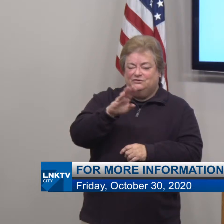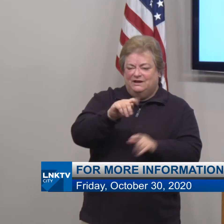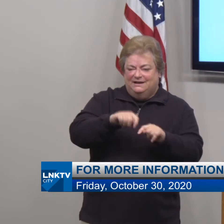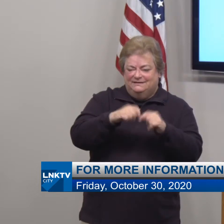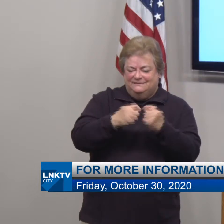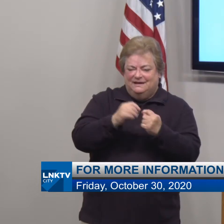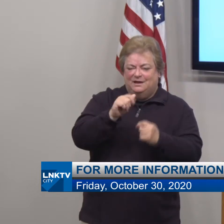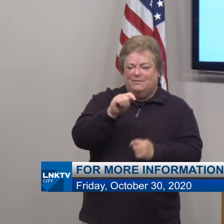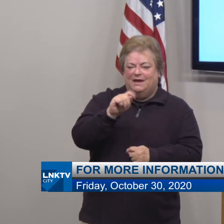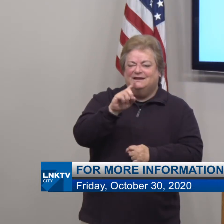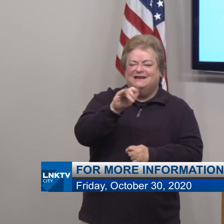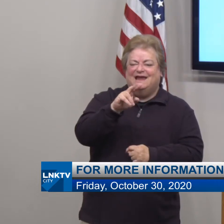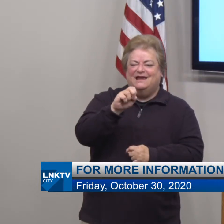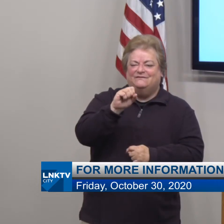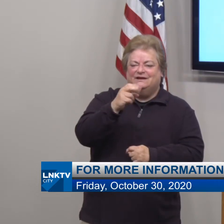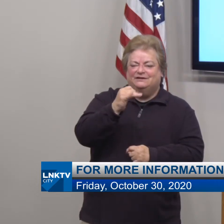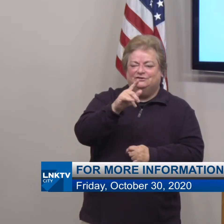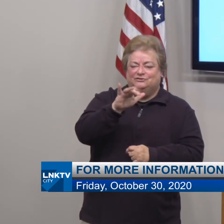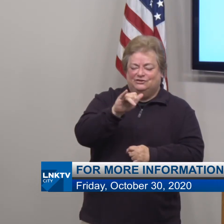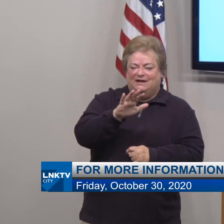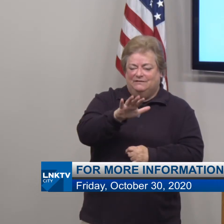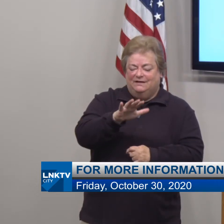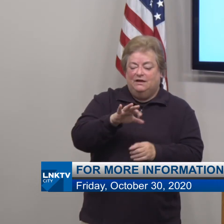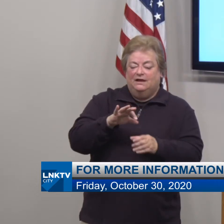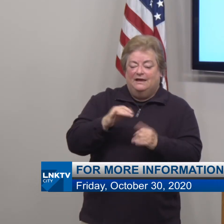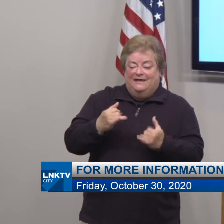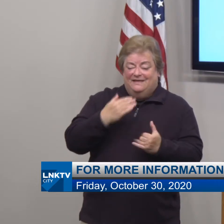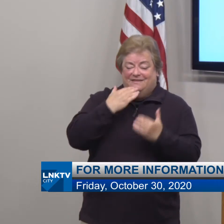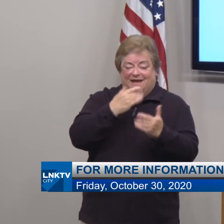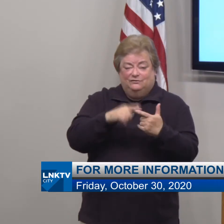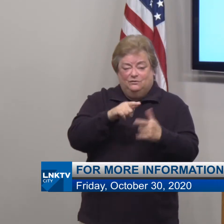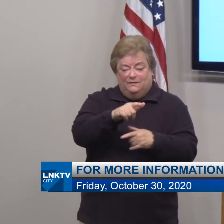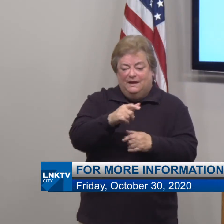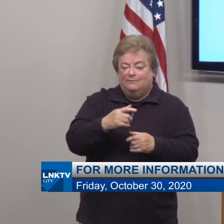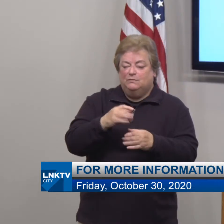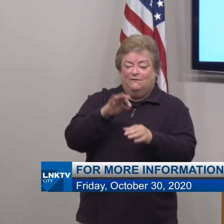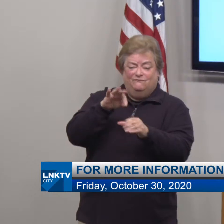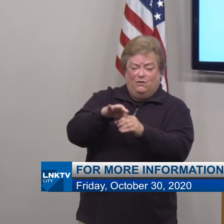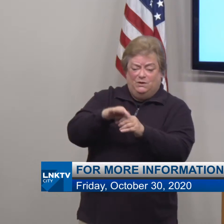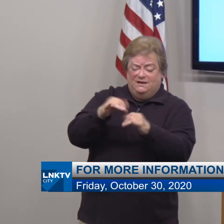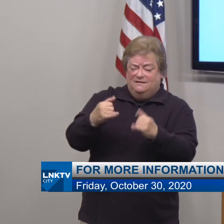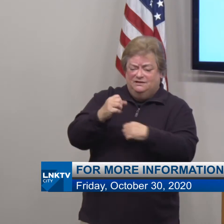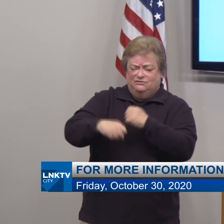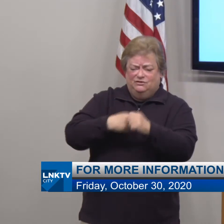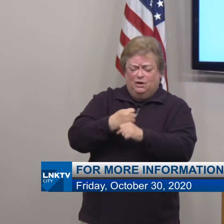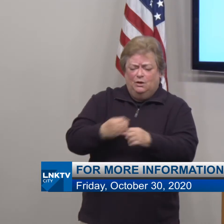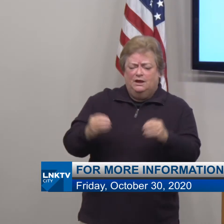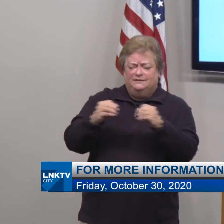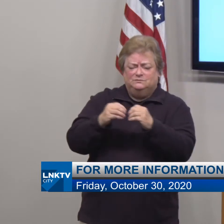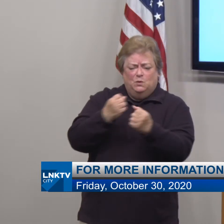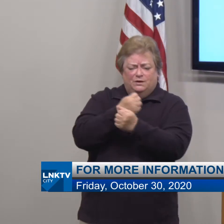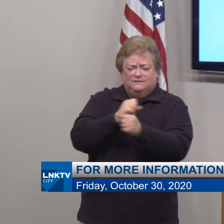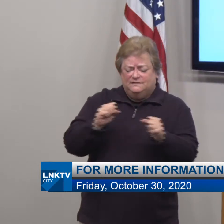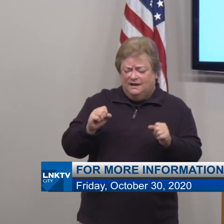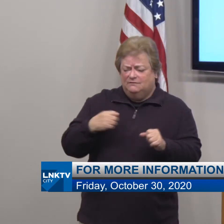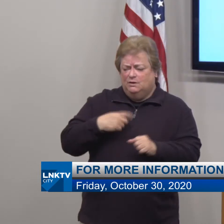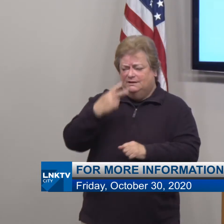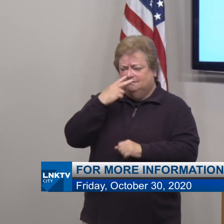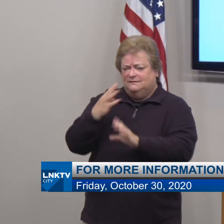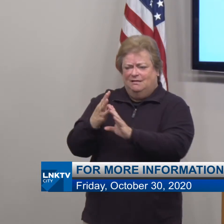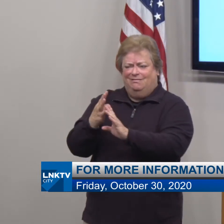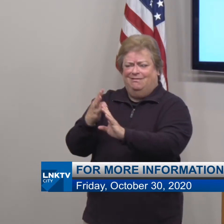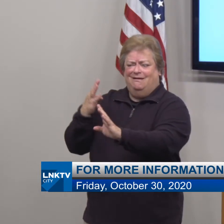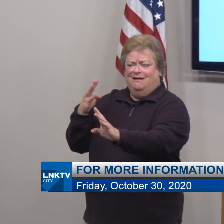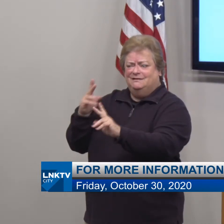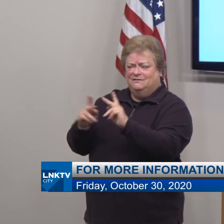at the election office. Thanks to them, voting this year is easier and safer than ever before. And judging by the long lines at the election office, they